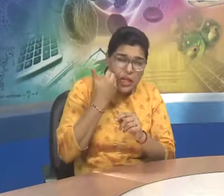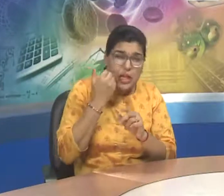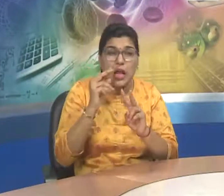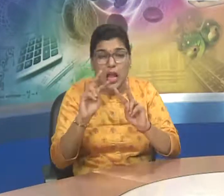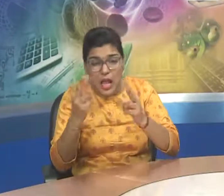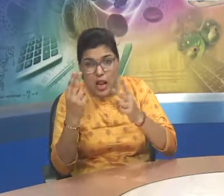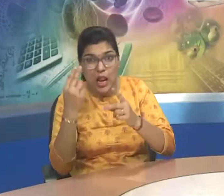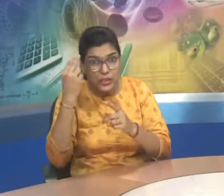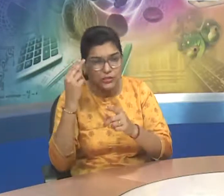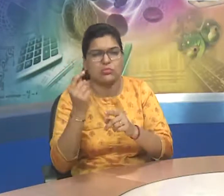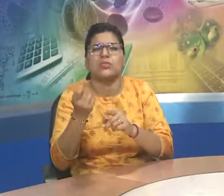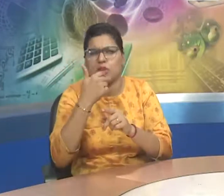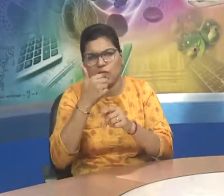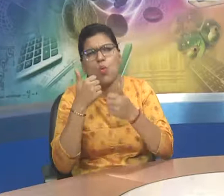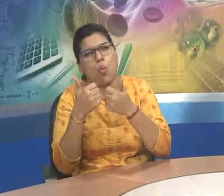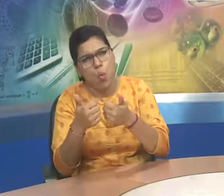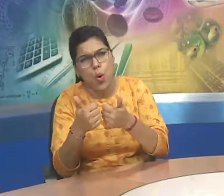to treat it,